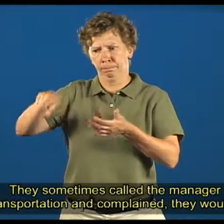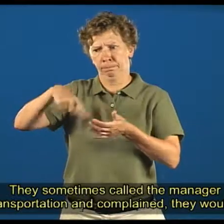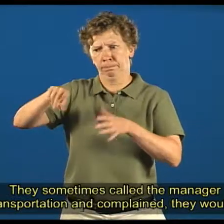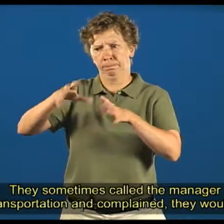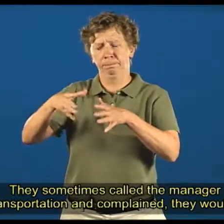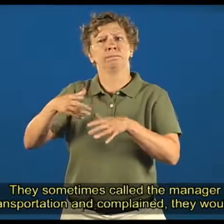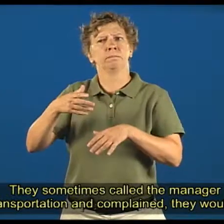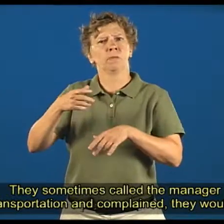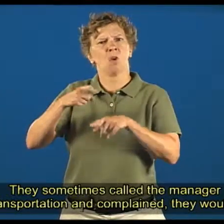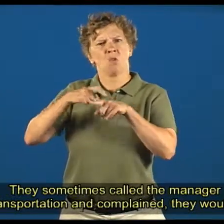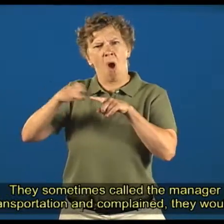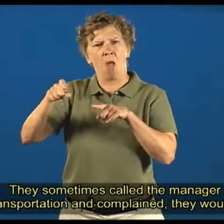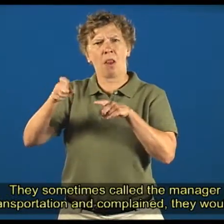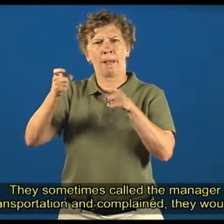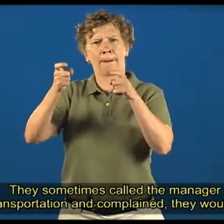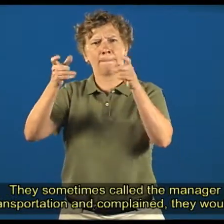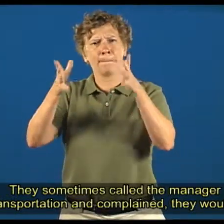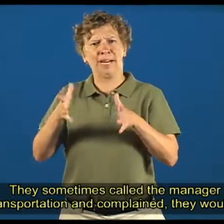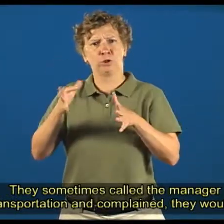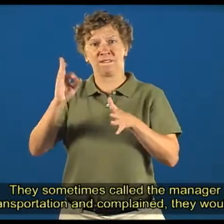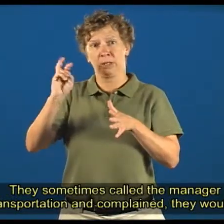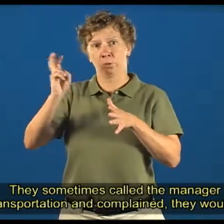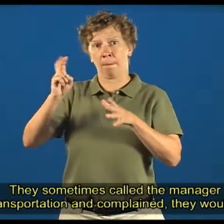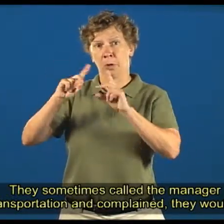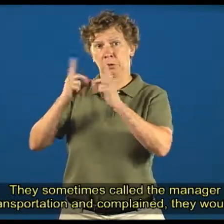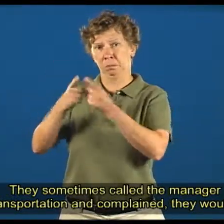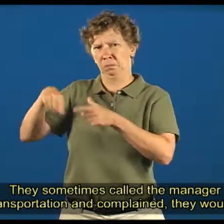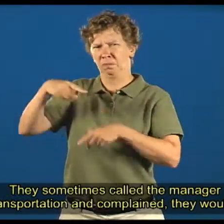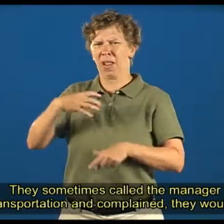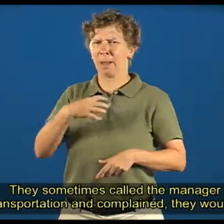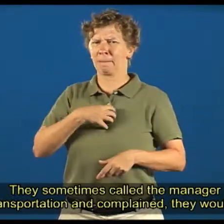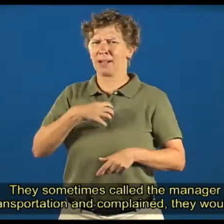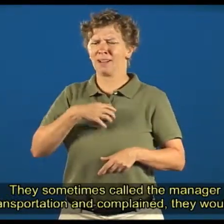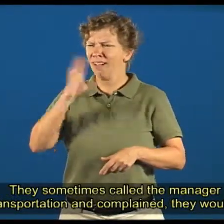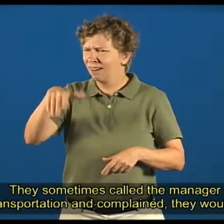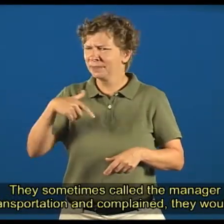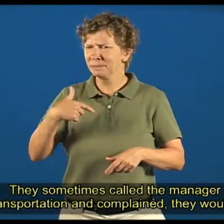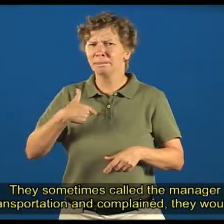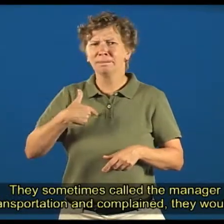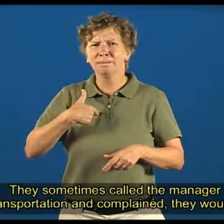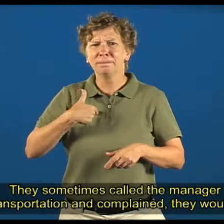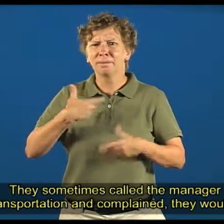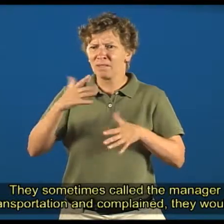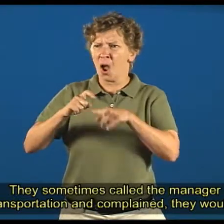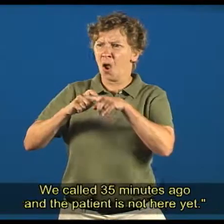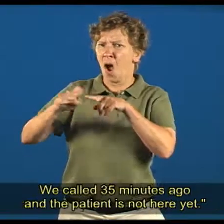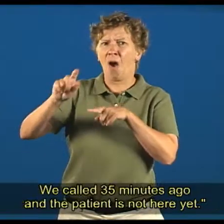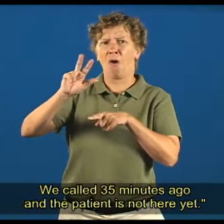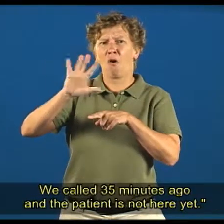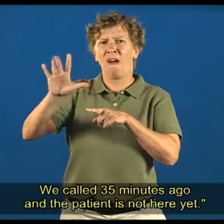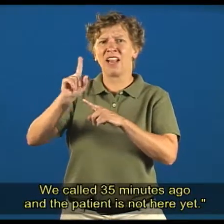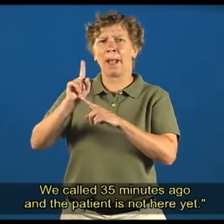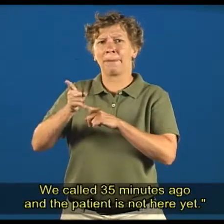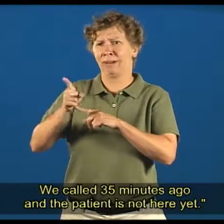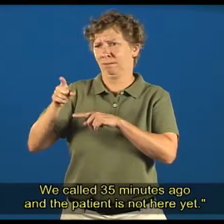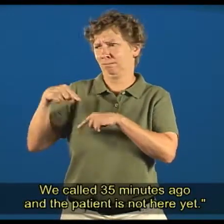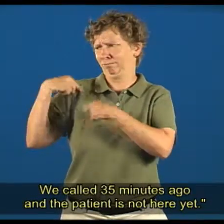They sometimes called the manager of transportation and complained. They would say, "We called 35 minutes